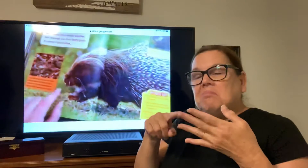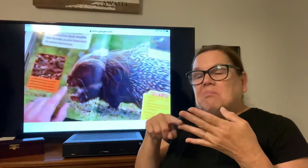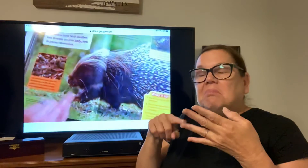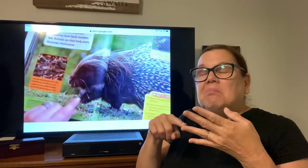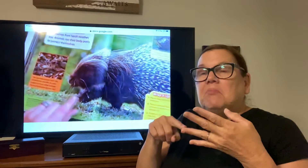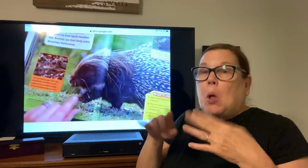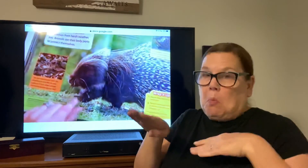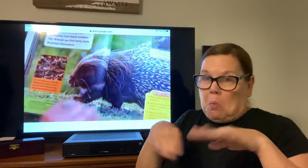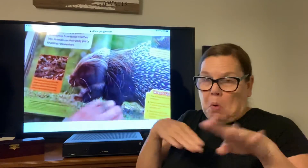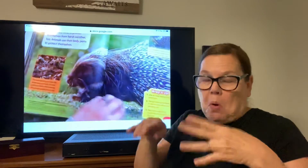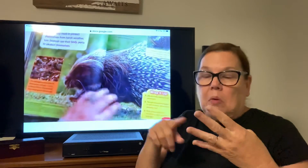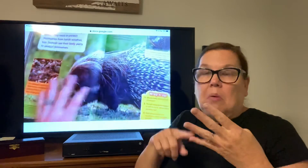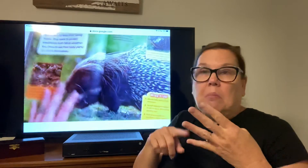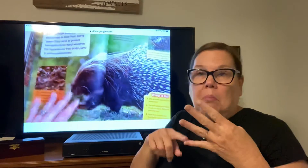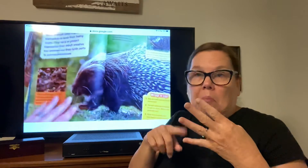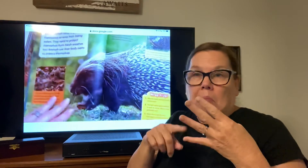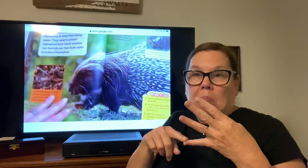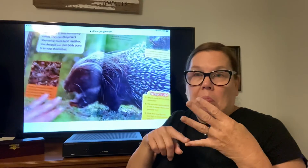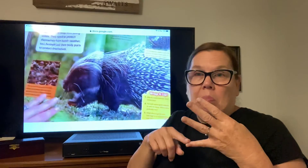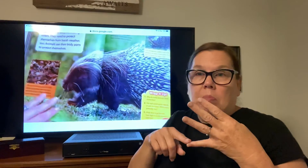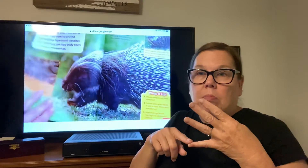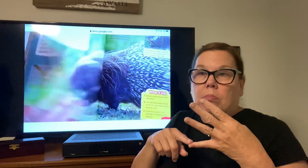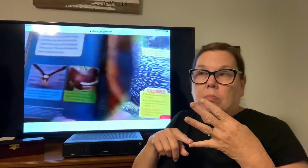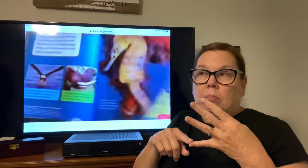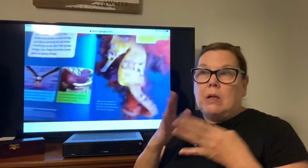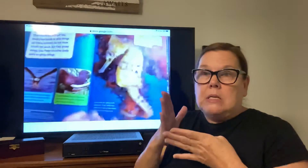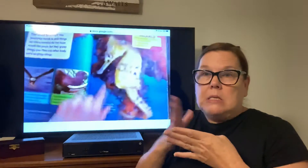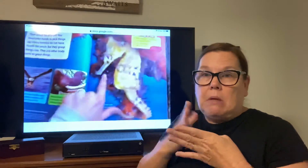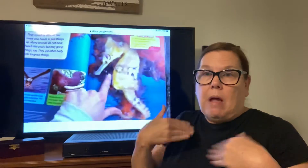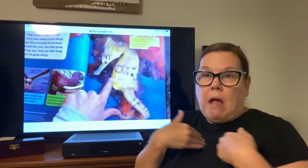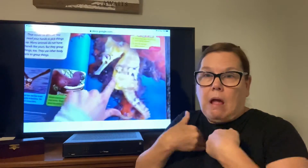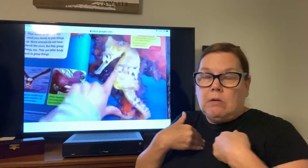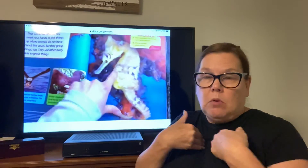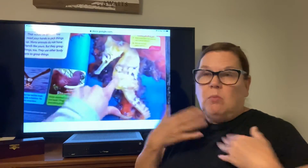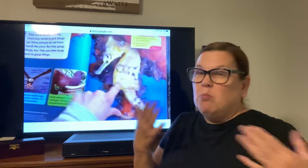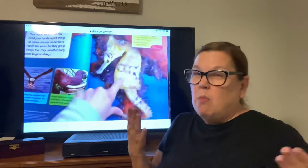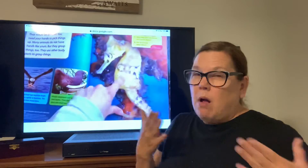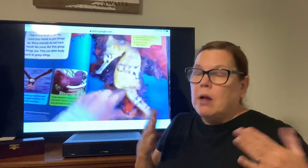walk, and then we also said some animals can swim.